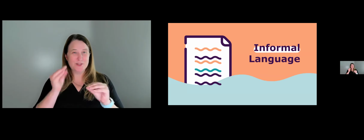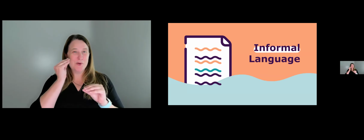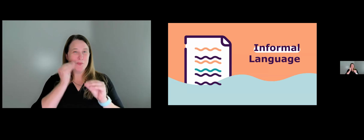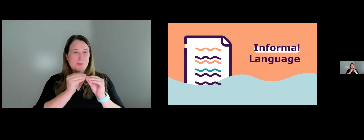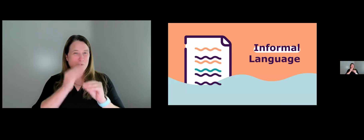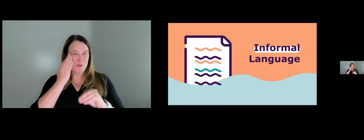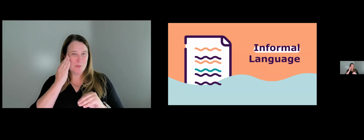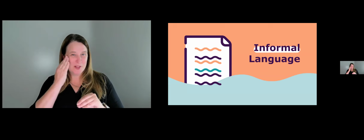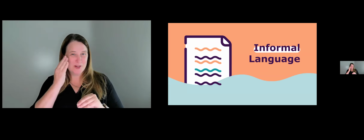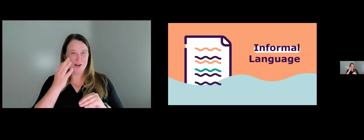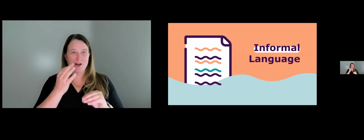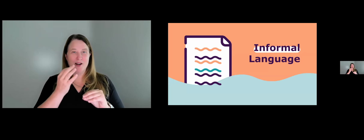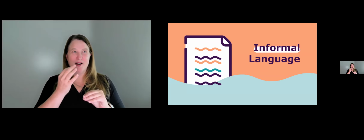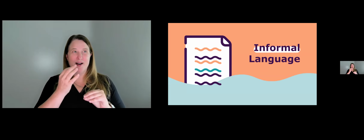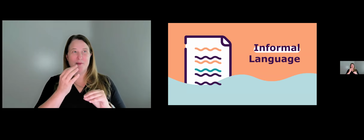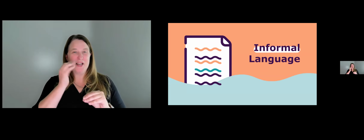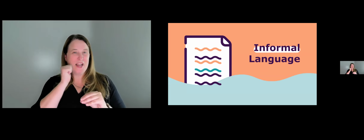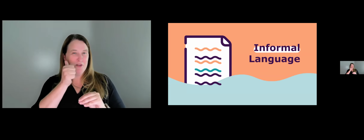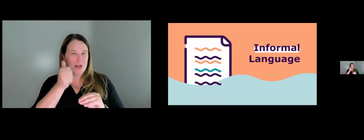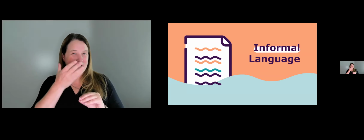So informal language,